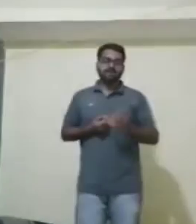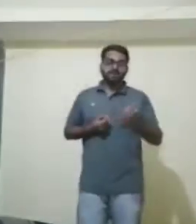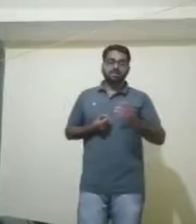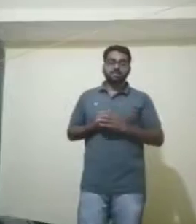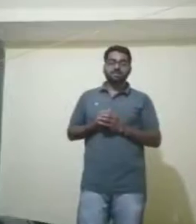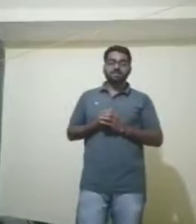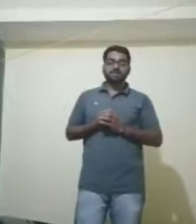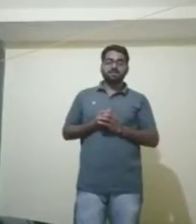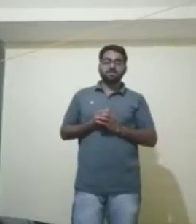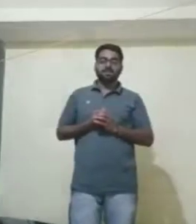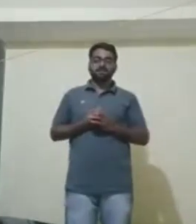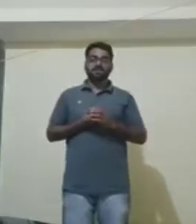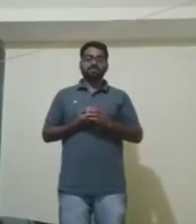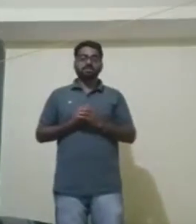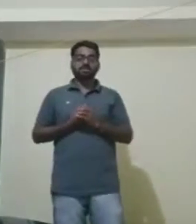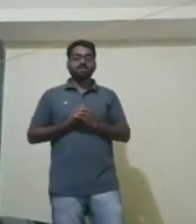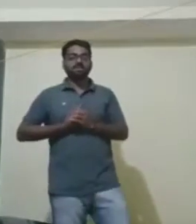or our performing operation